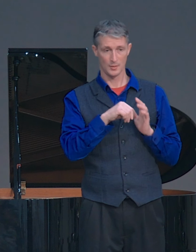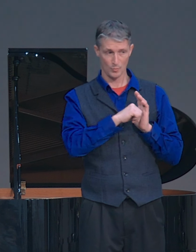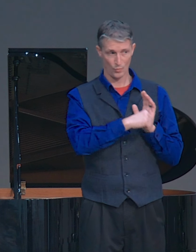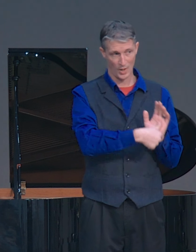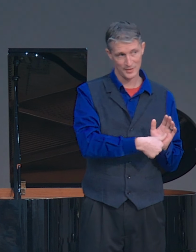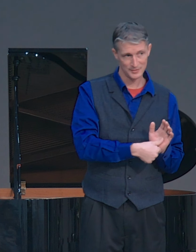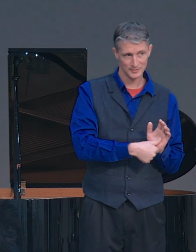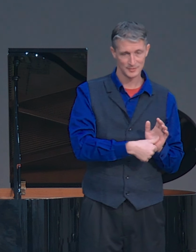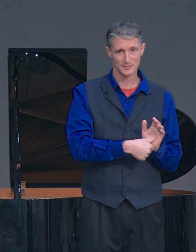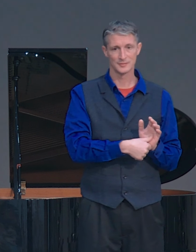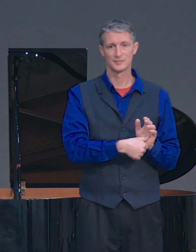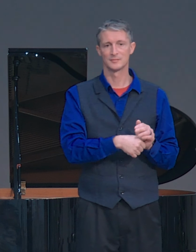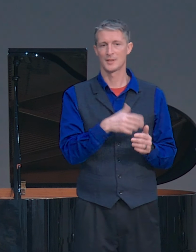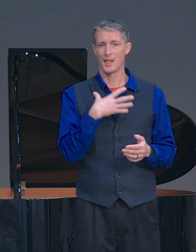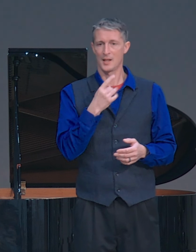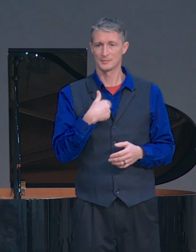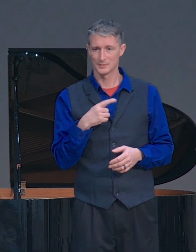others.